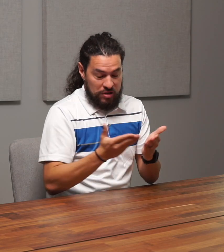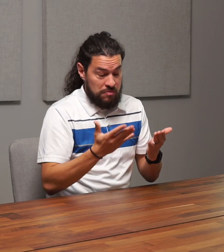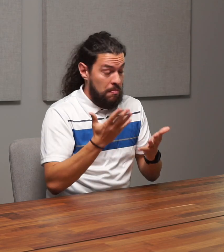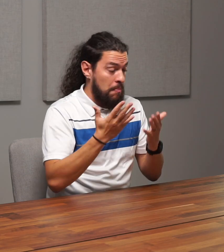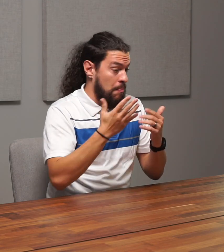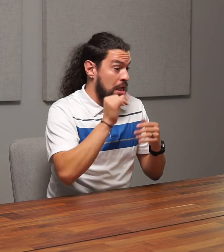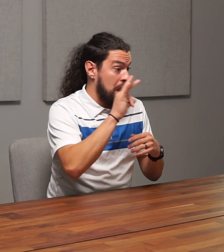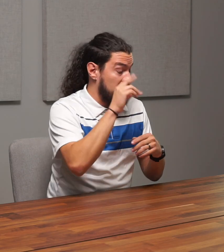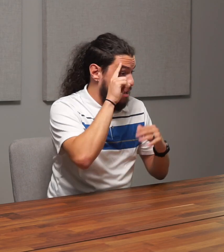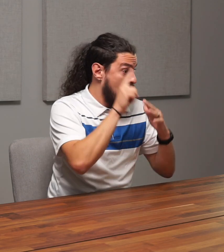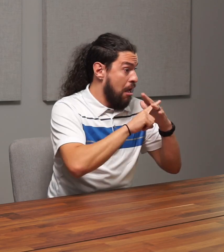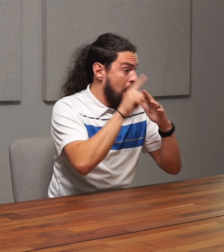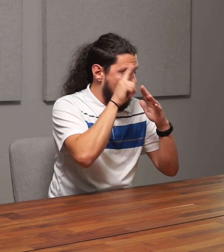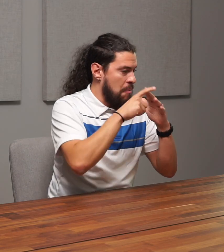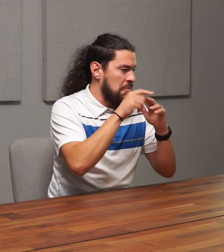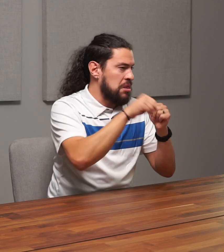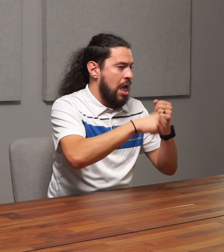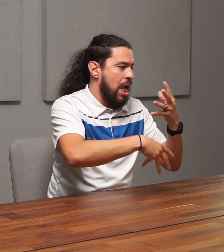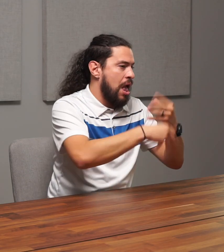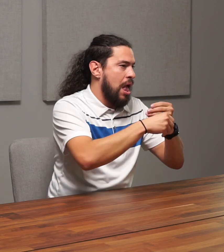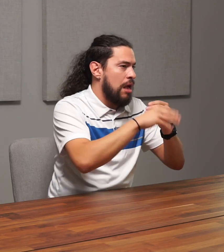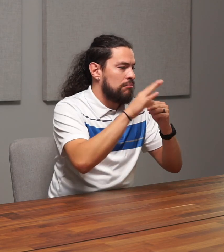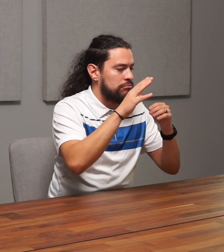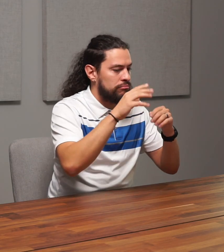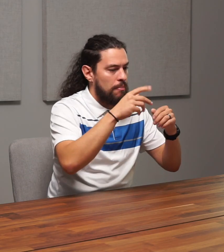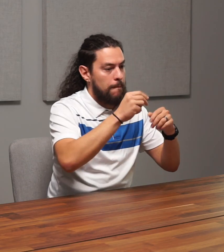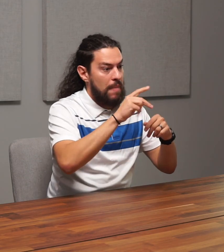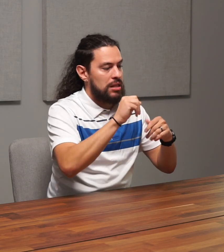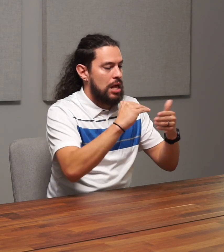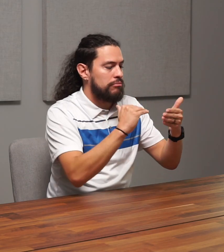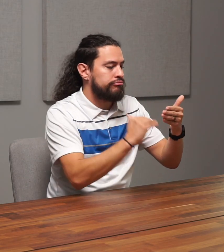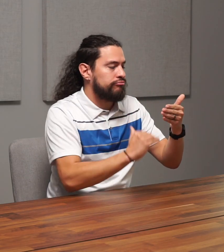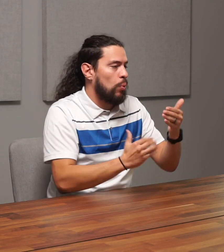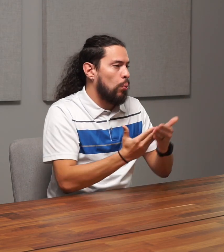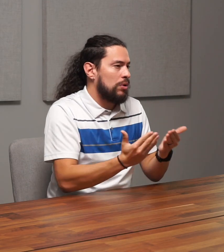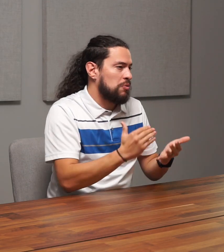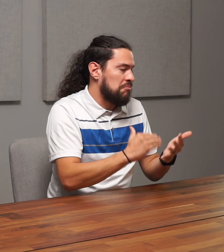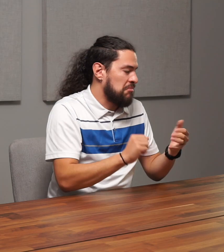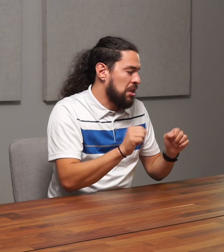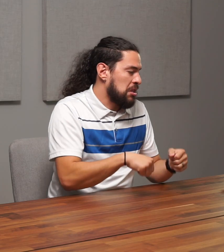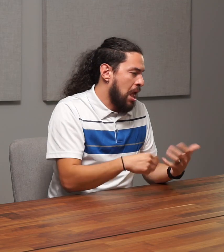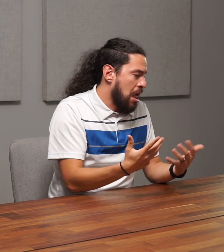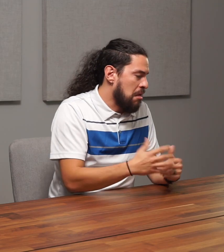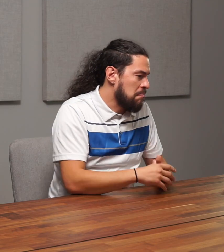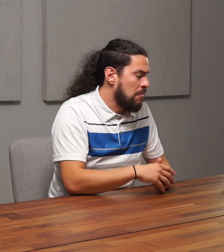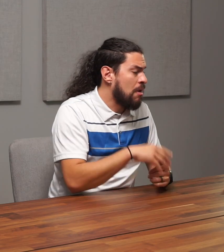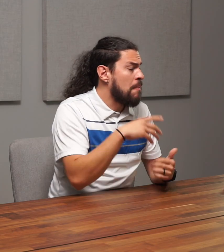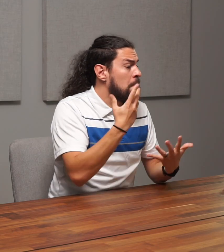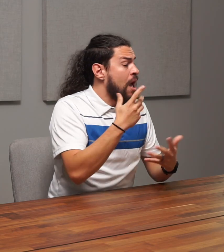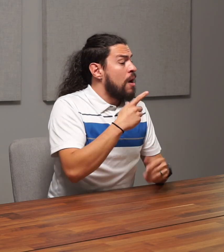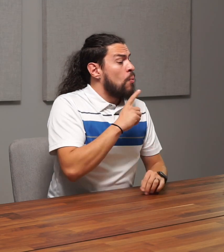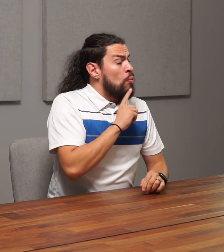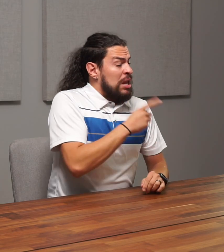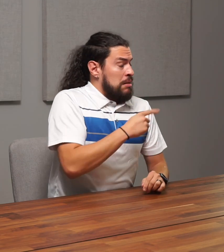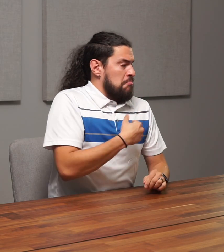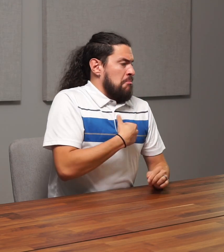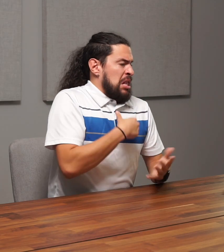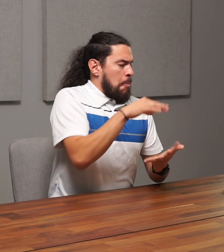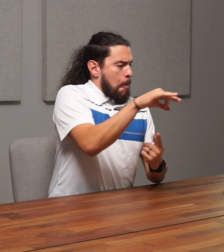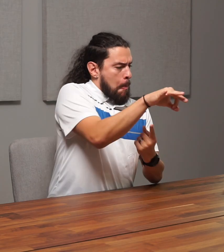it's the end of the day I'm not sure if I can think of resources we can definitely maybe add a link to this podcast if I think of